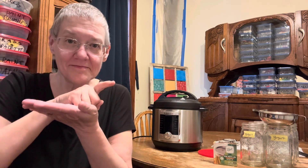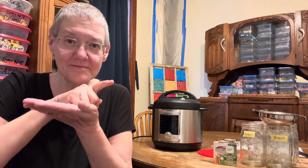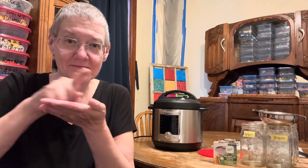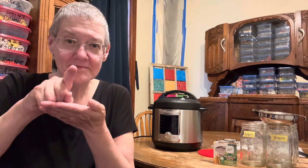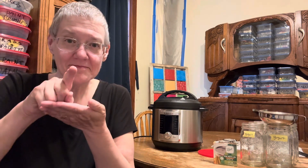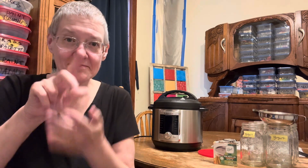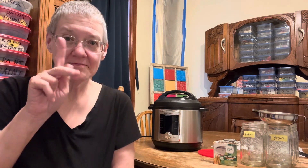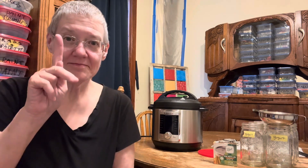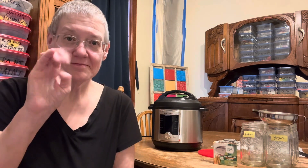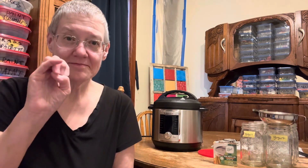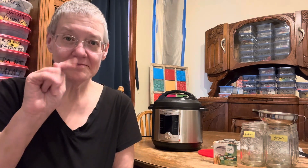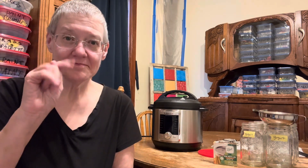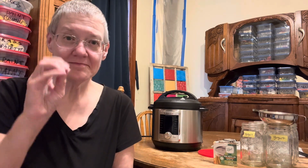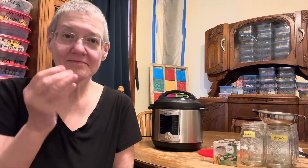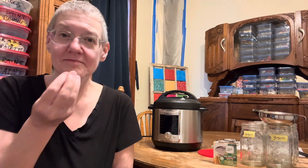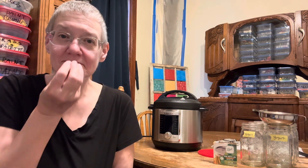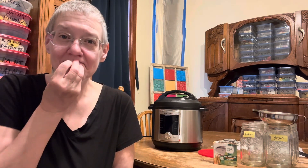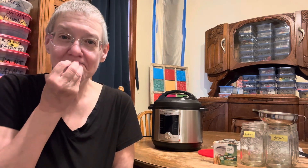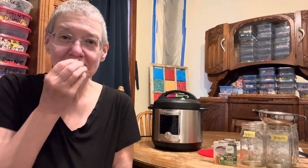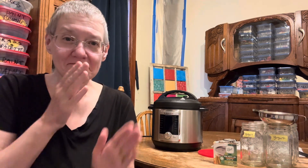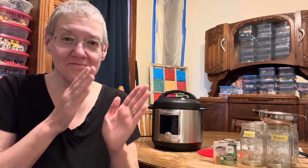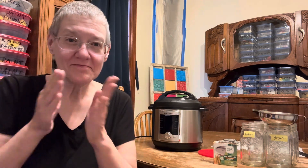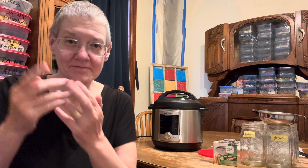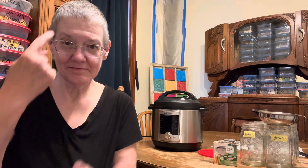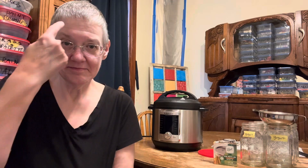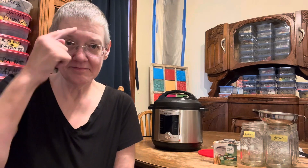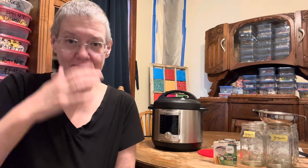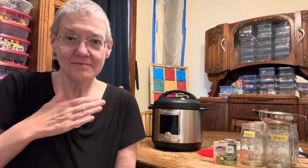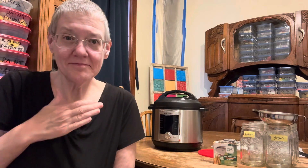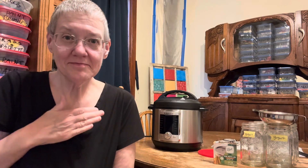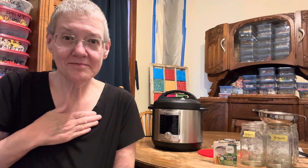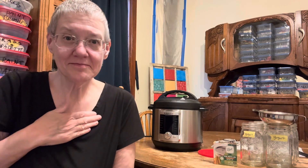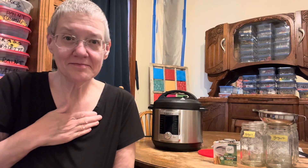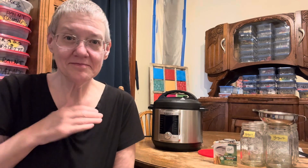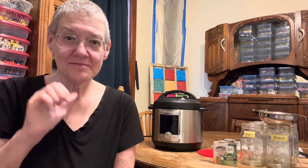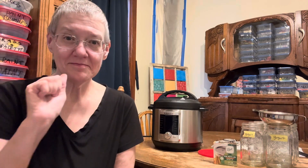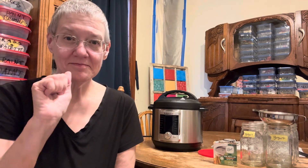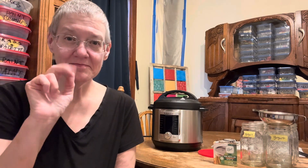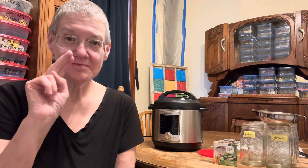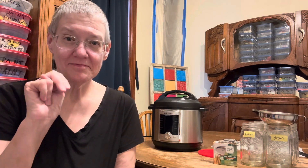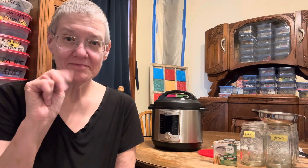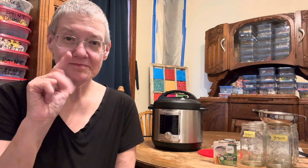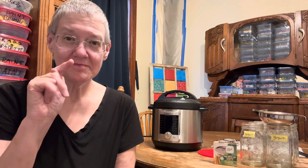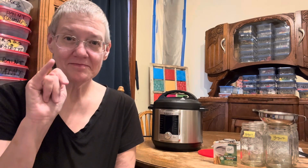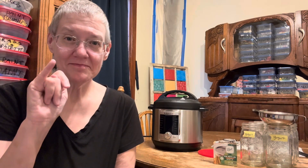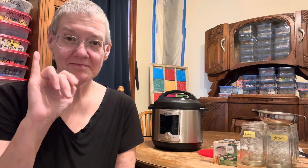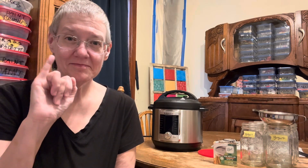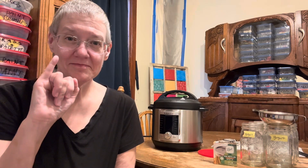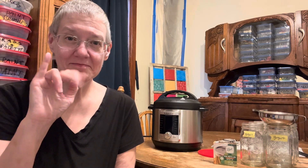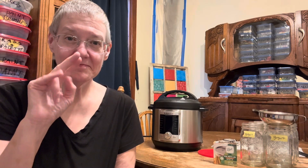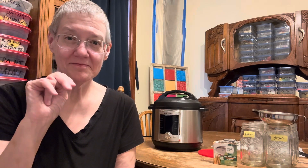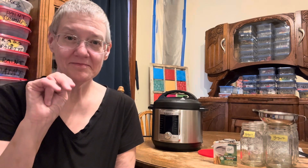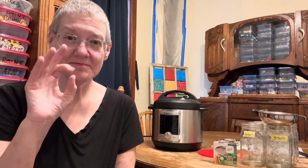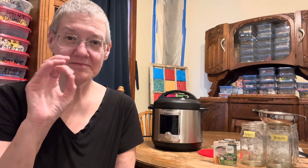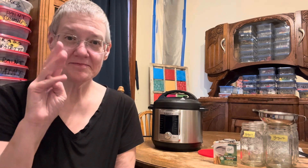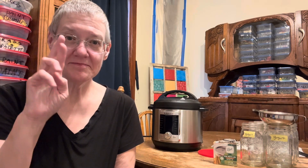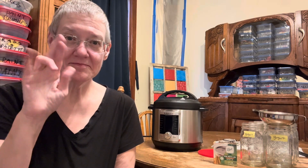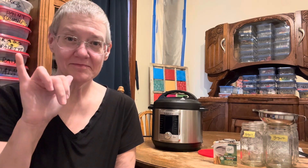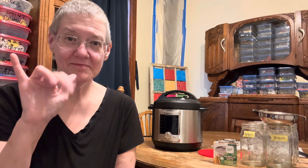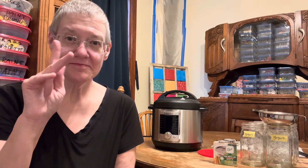about this week's keto food prep from my Keto Anti-Inflammatory diet. These are going to